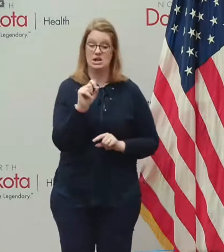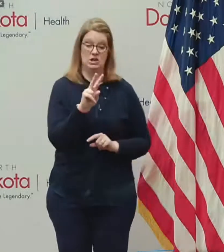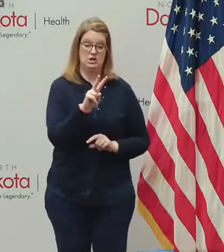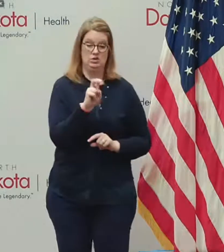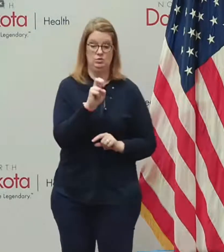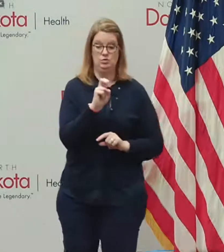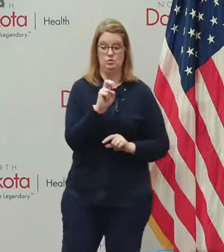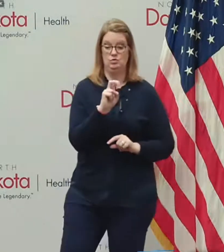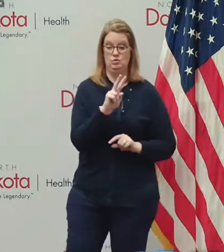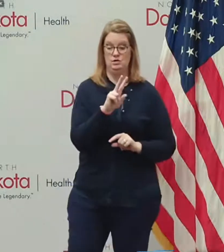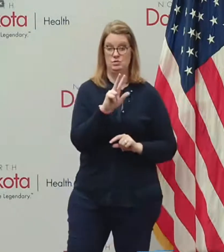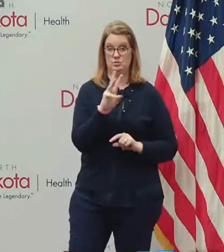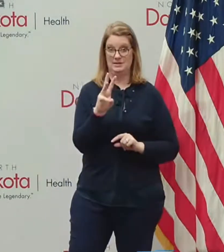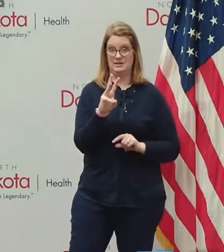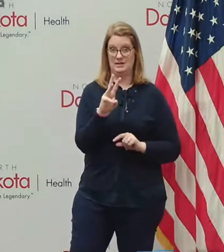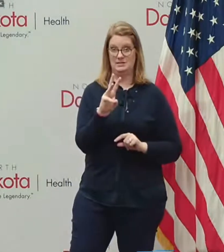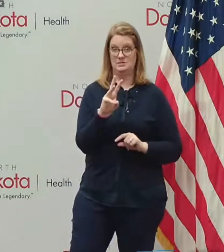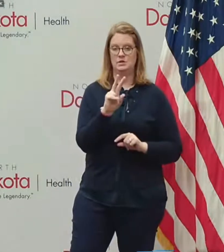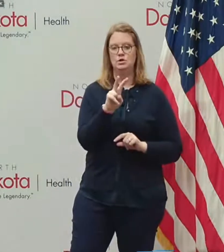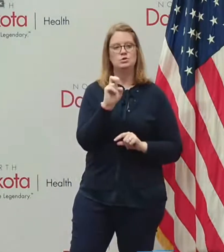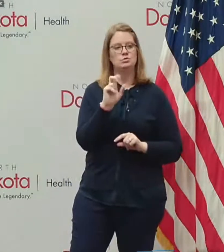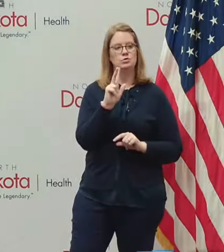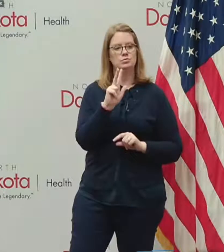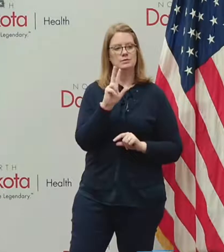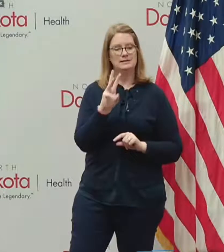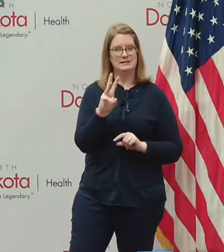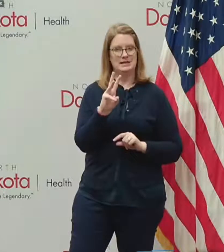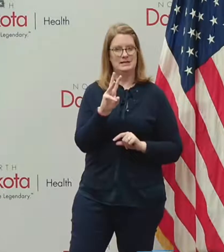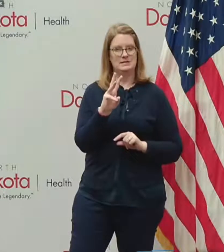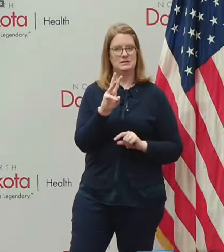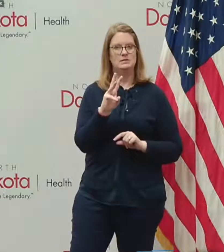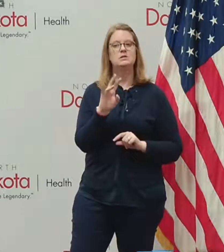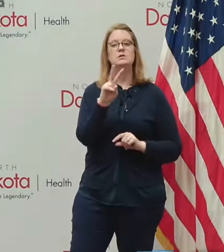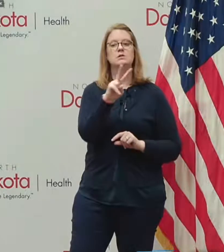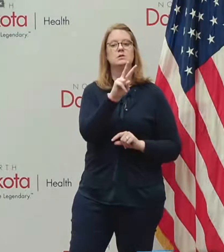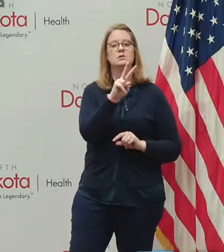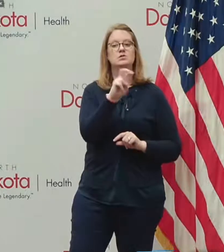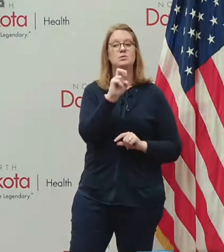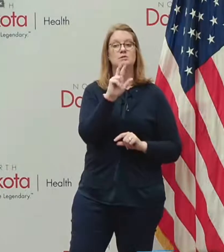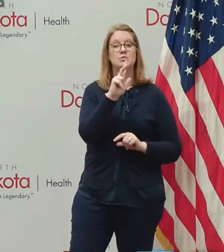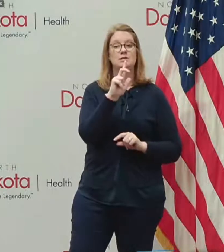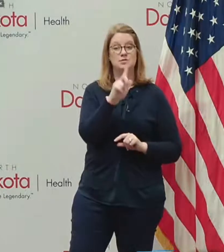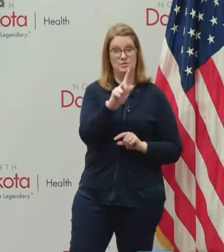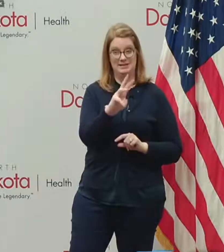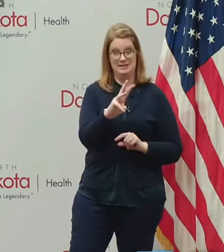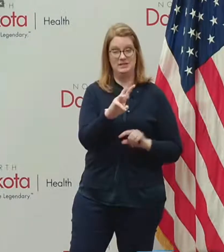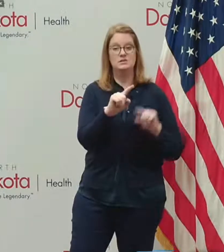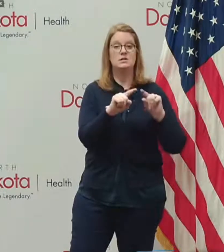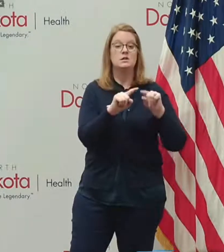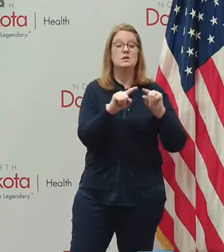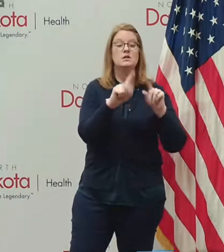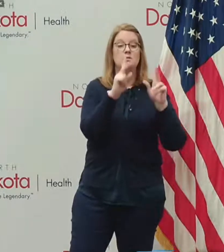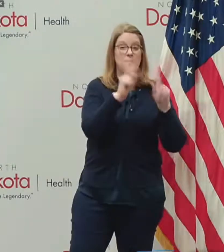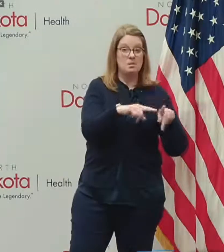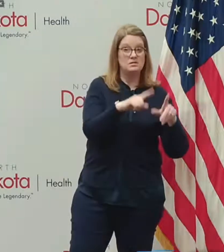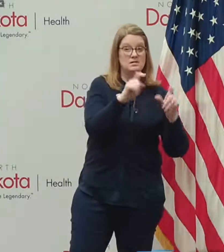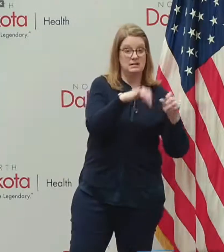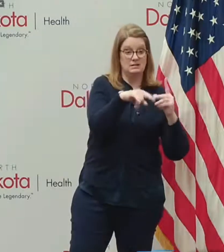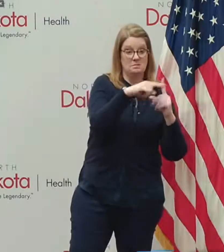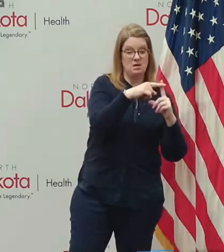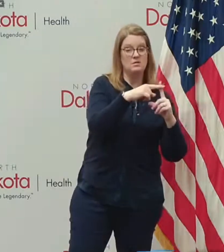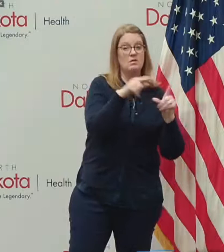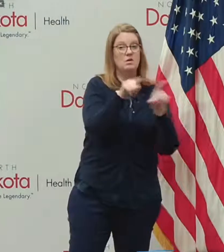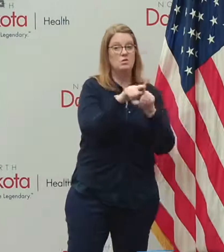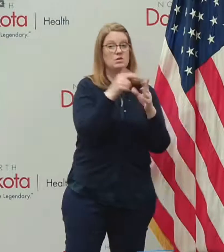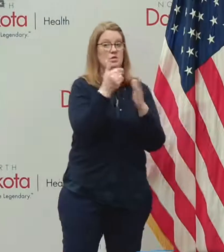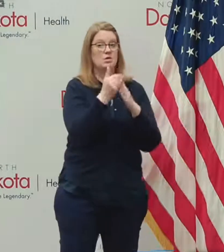so way more than 2/3 of that, 226, both the person who tested positive and the close contact